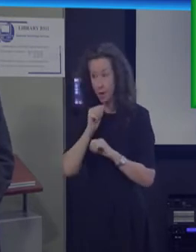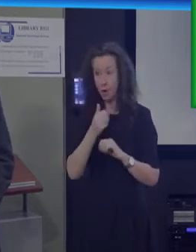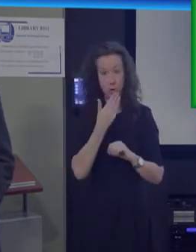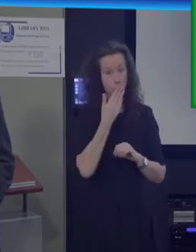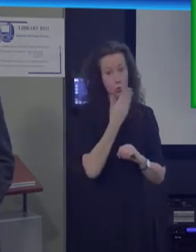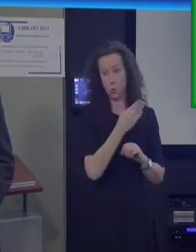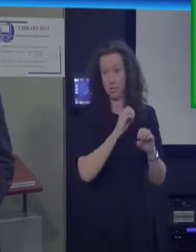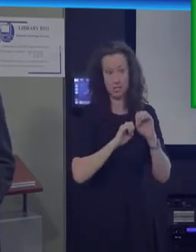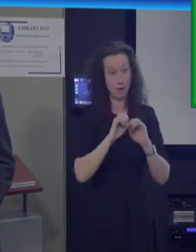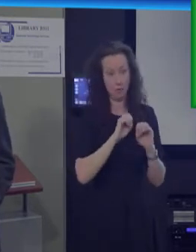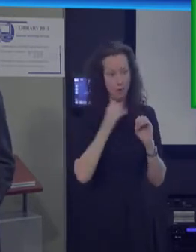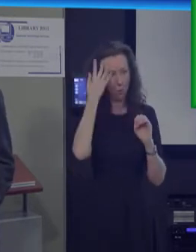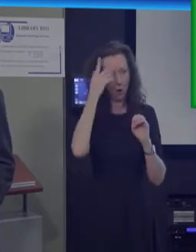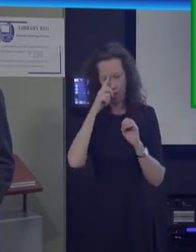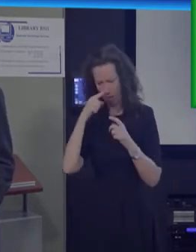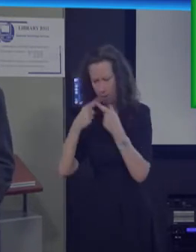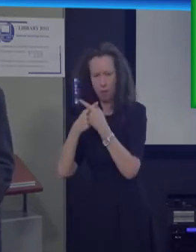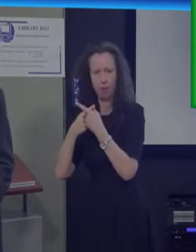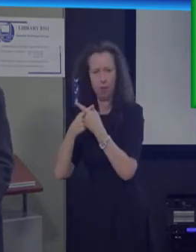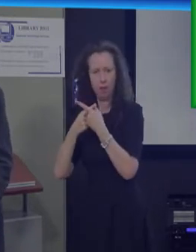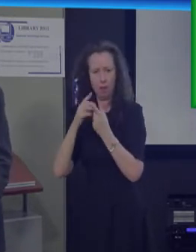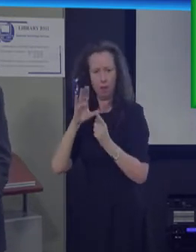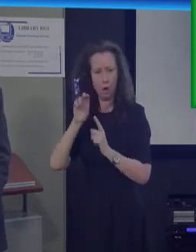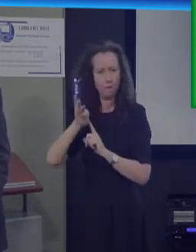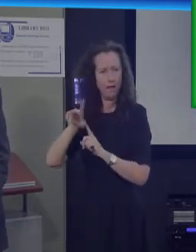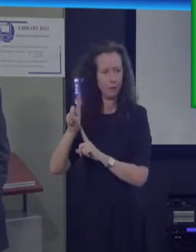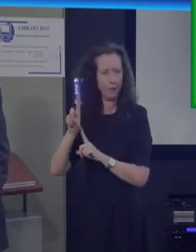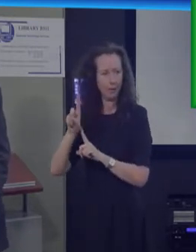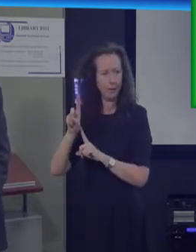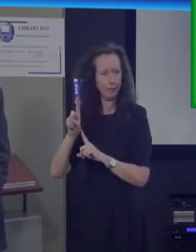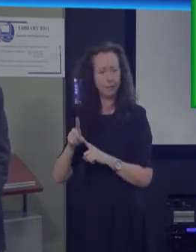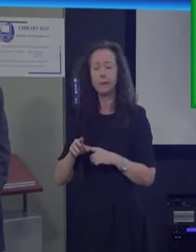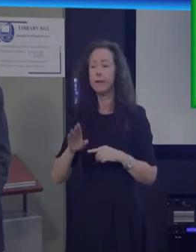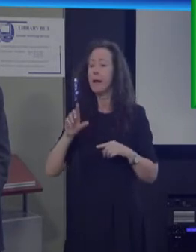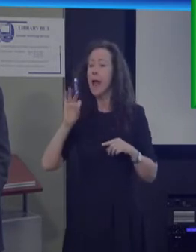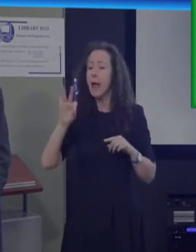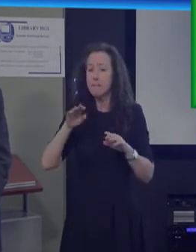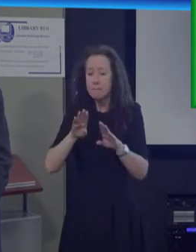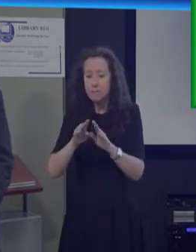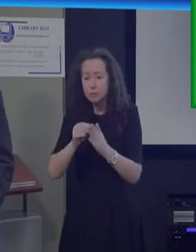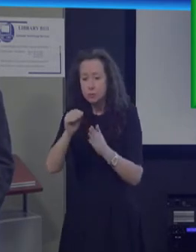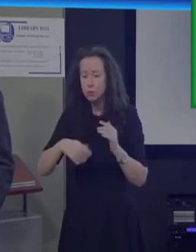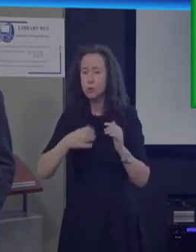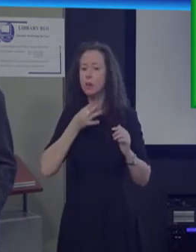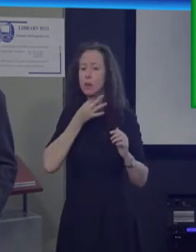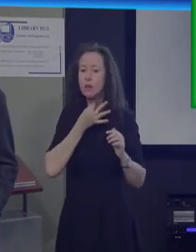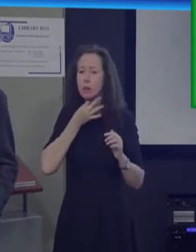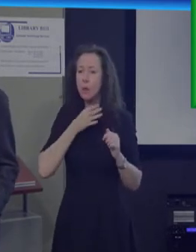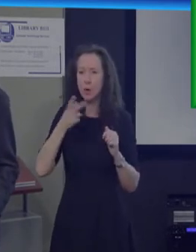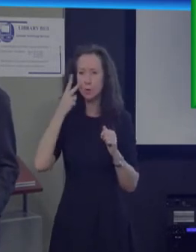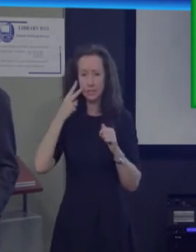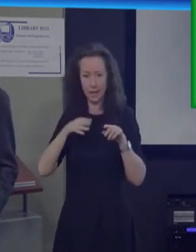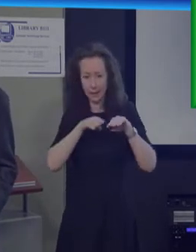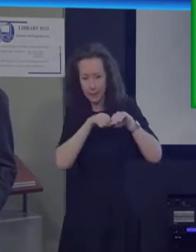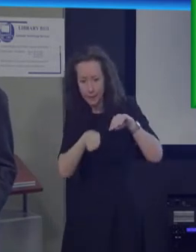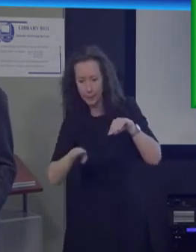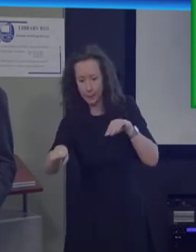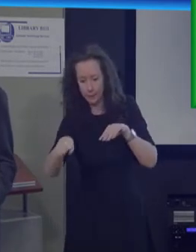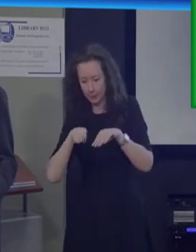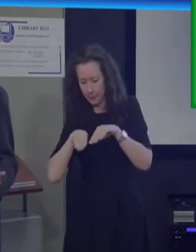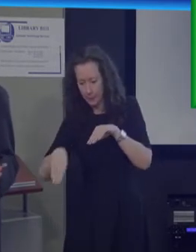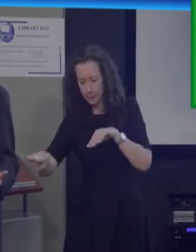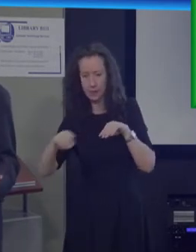because it's completely confounded. If the child wanted to find out whether or not the surface of the ramp made a difference in how far the ball